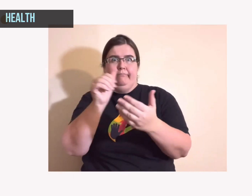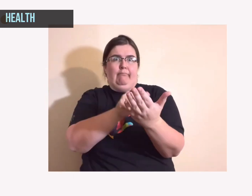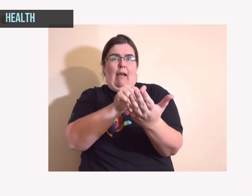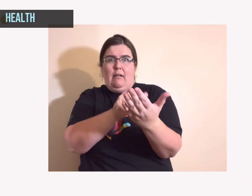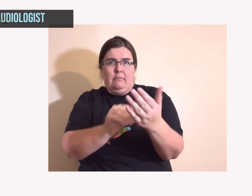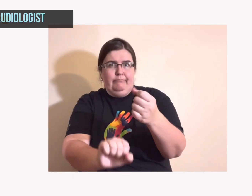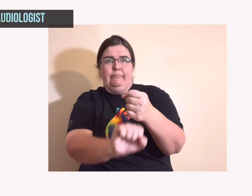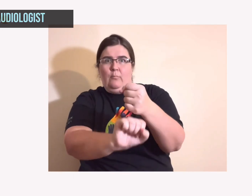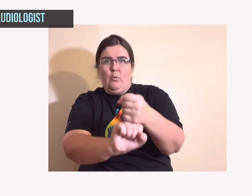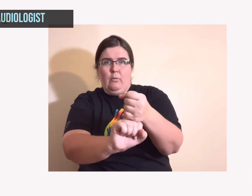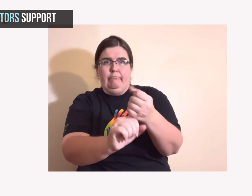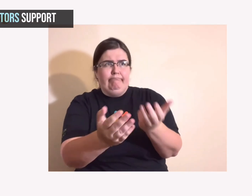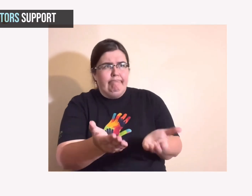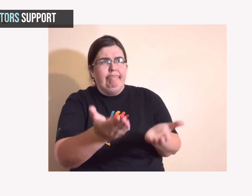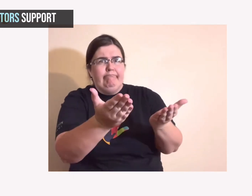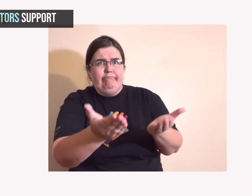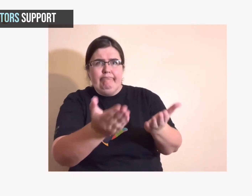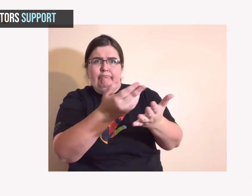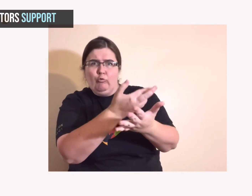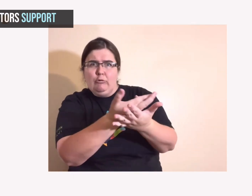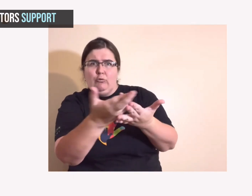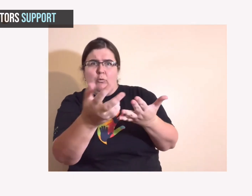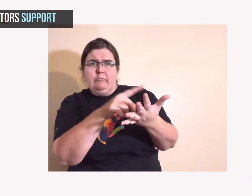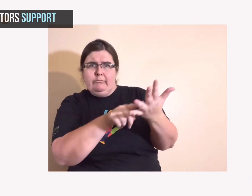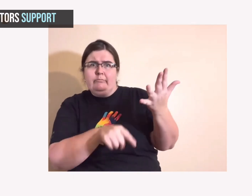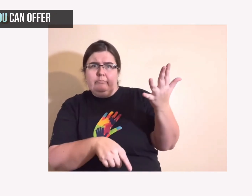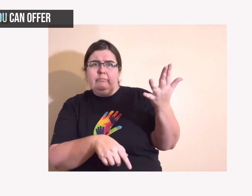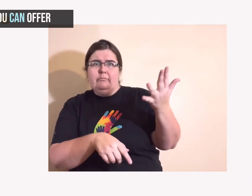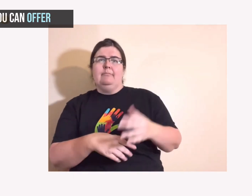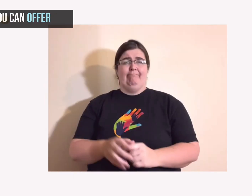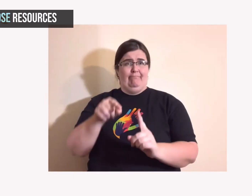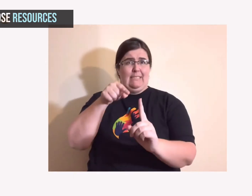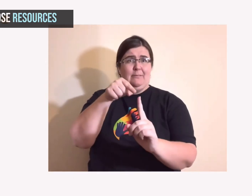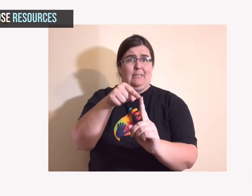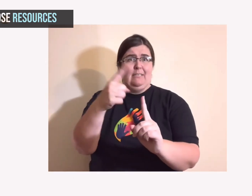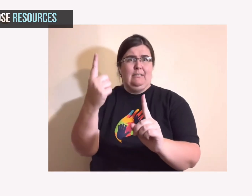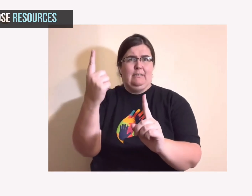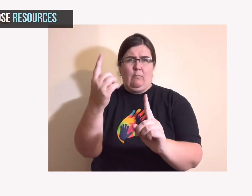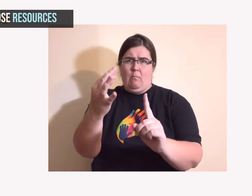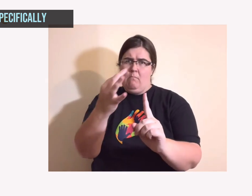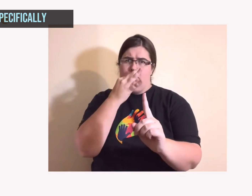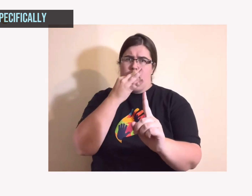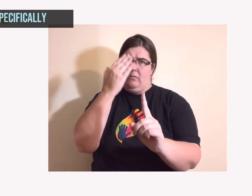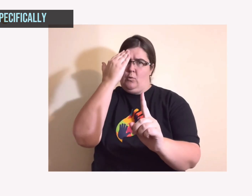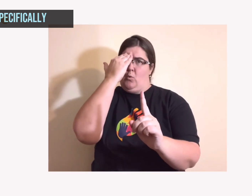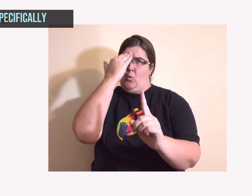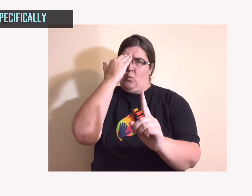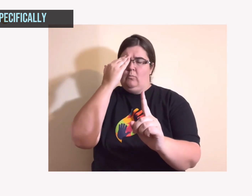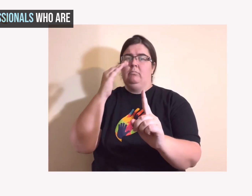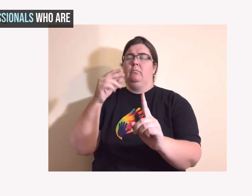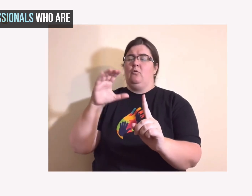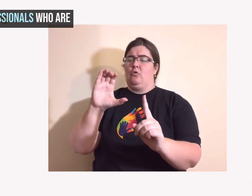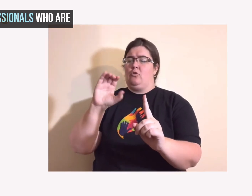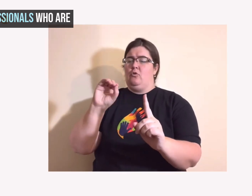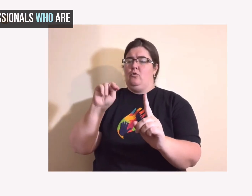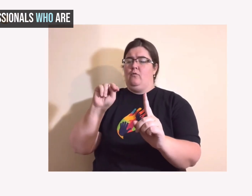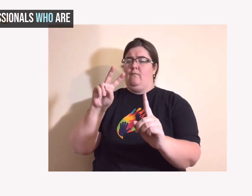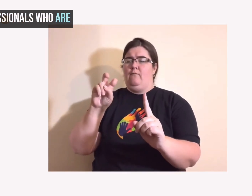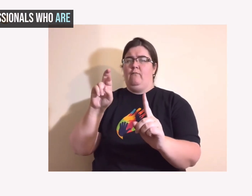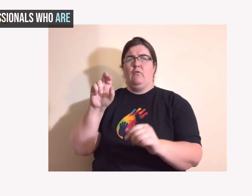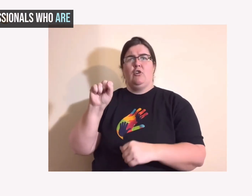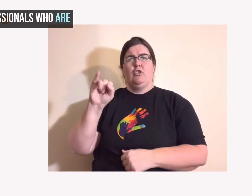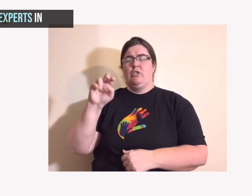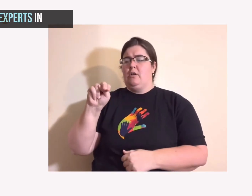psychological health, audiologists, doctors, support. You can offer those resources, specifically professionals